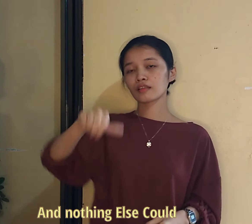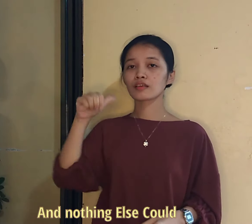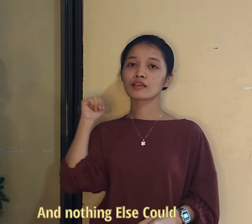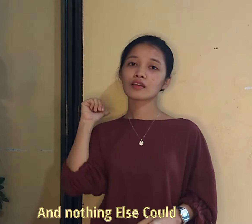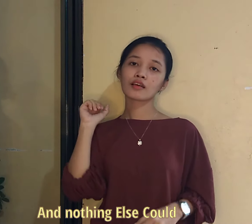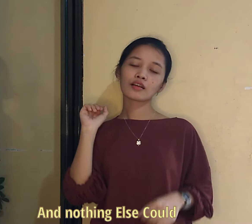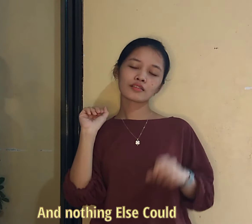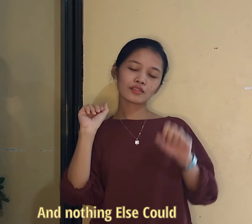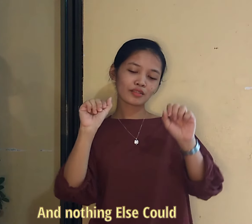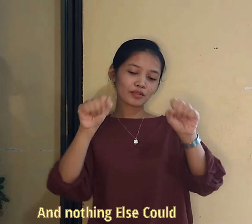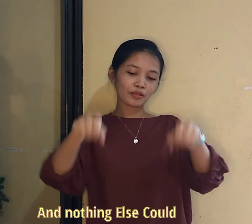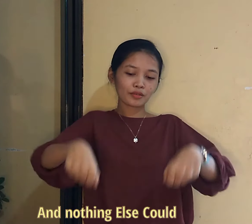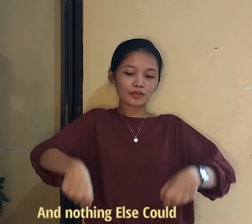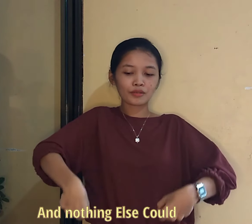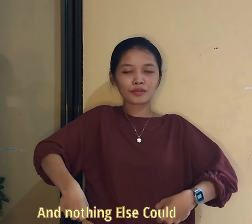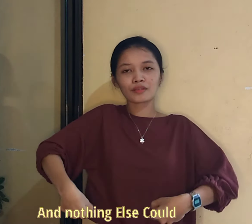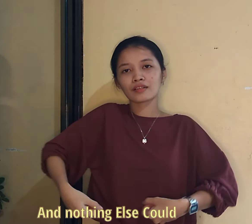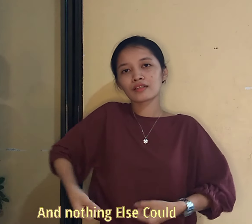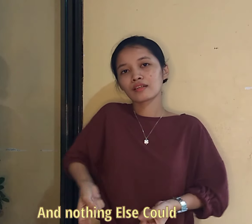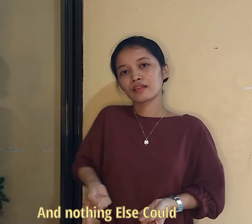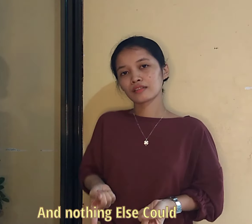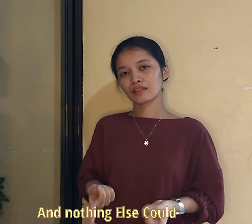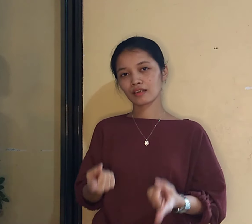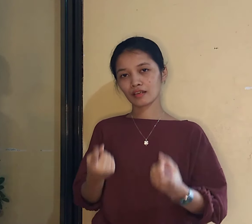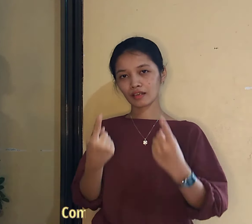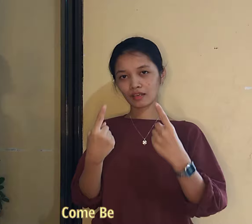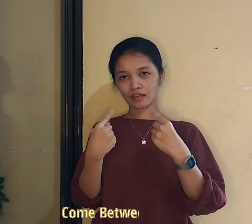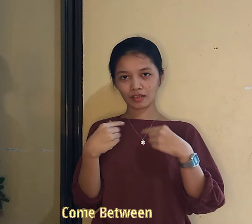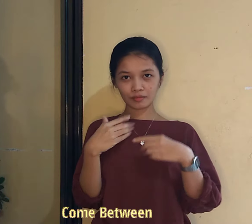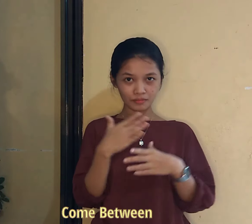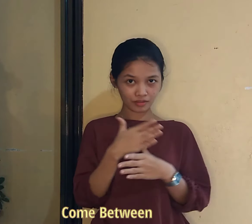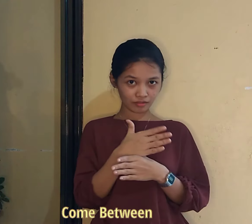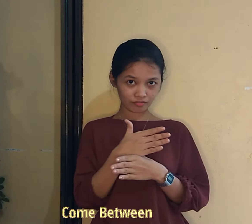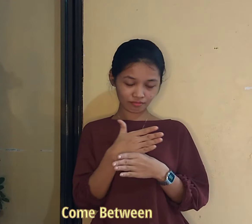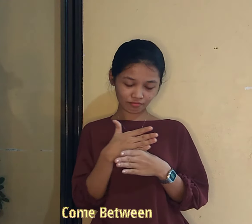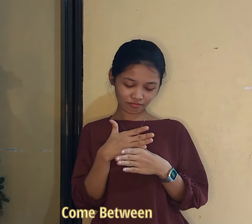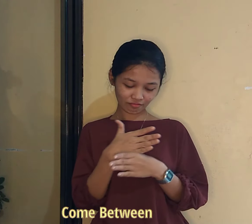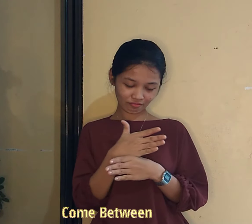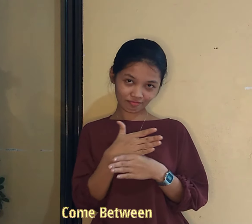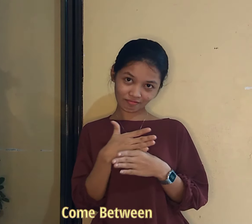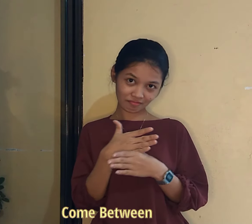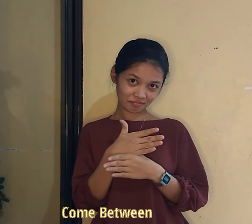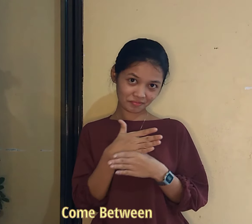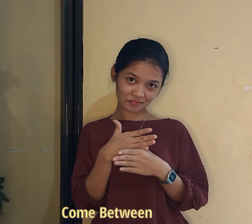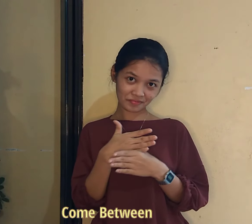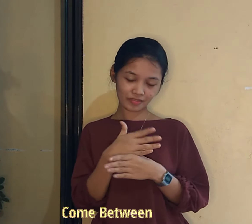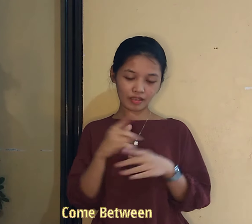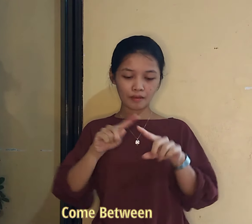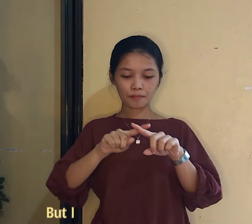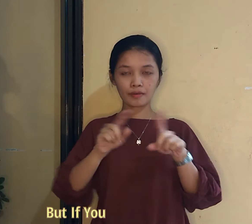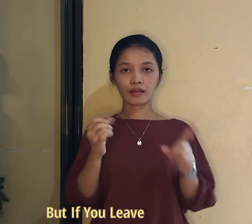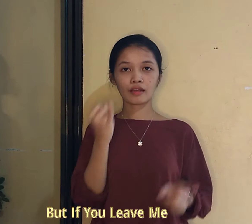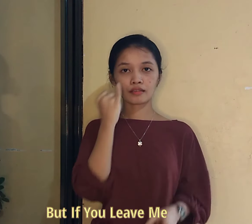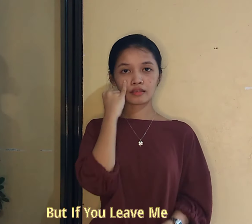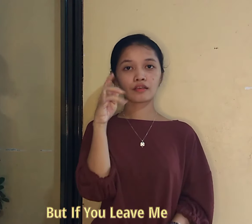else could come between But if